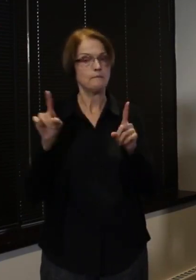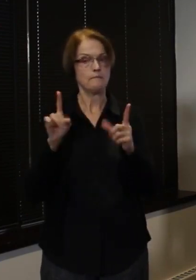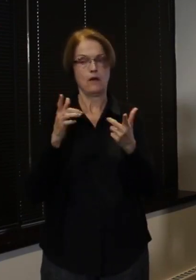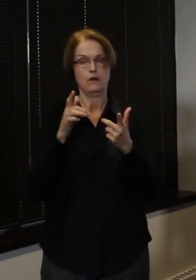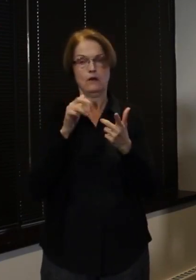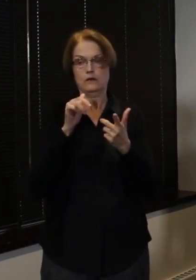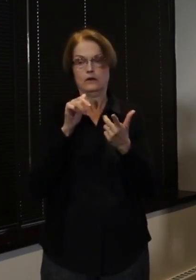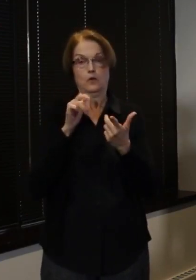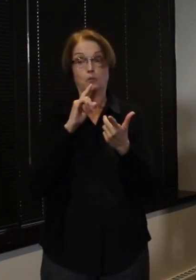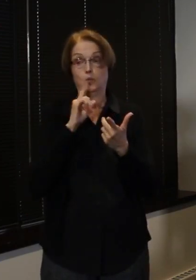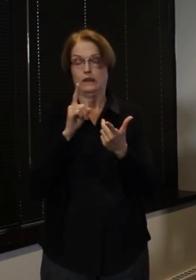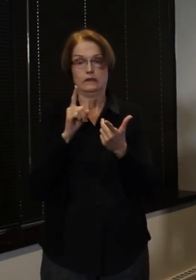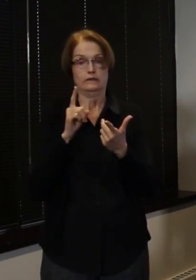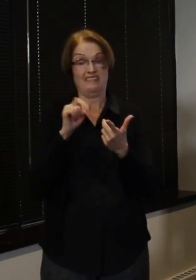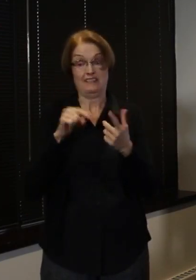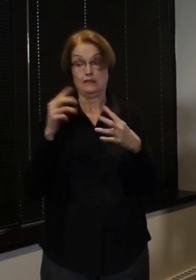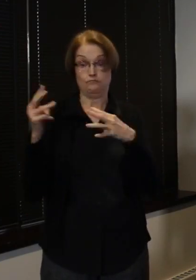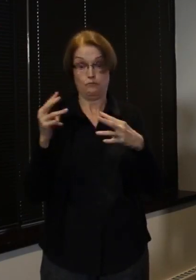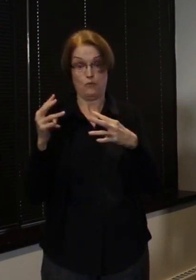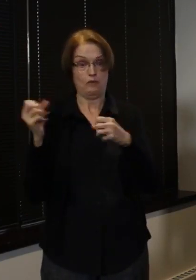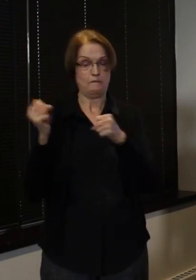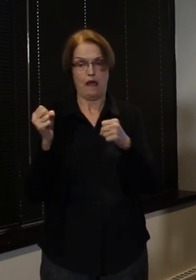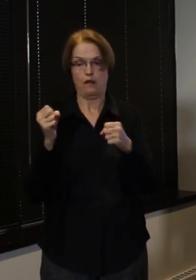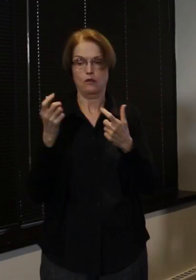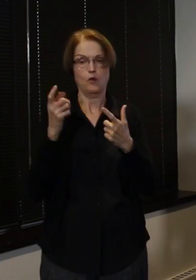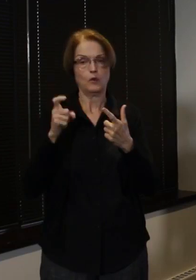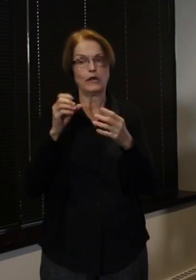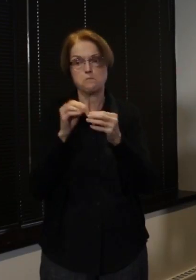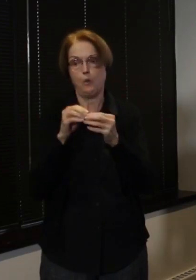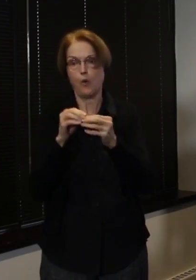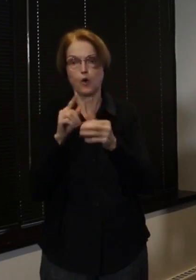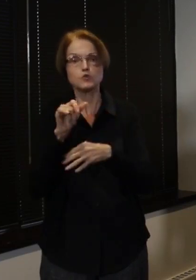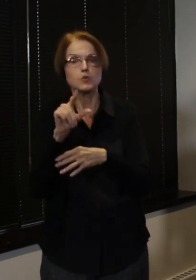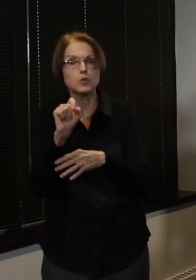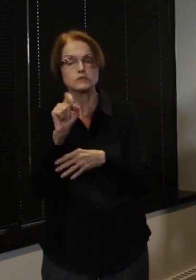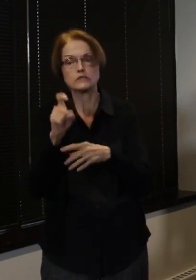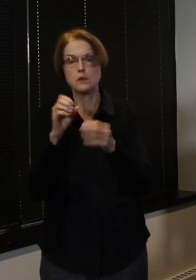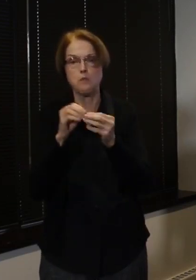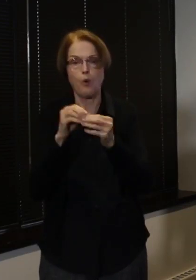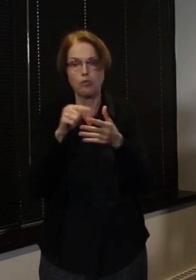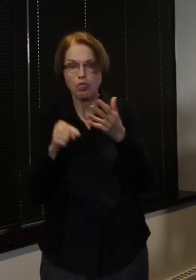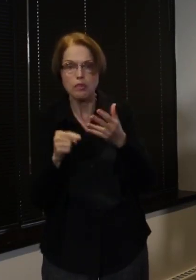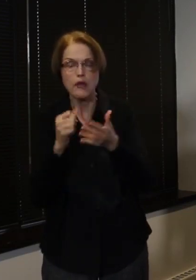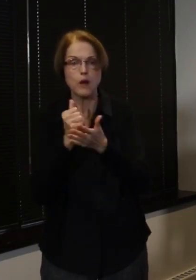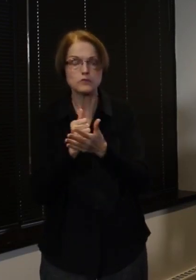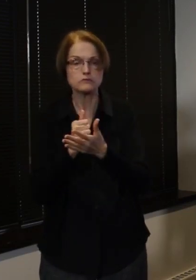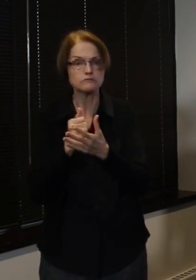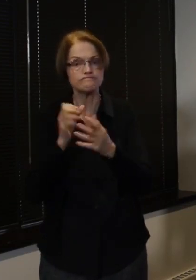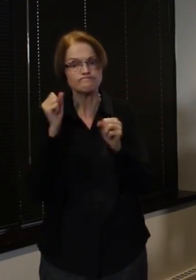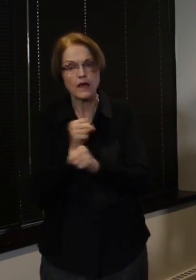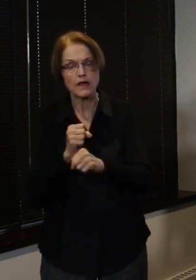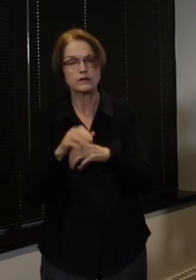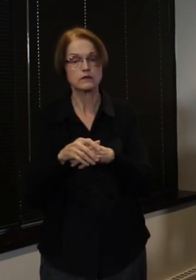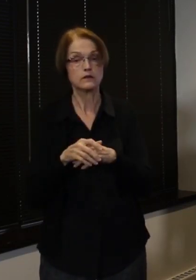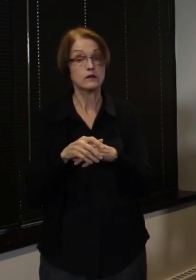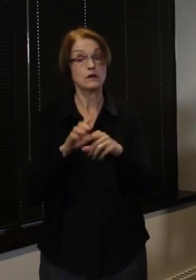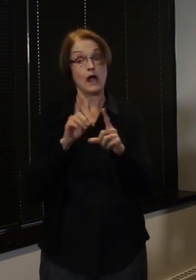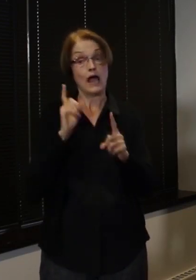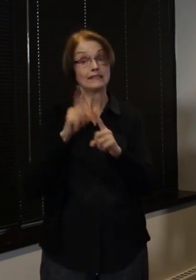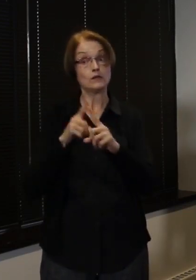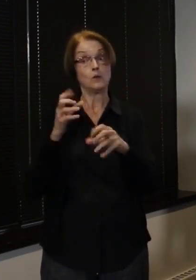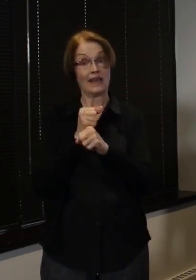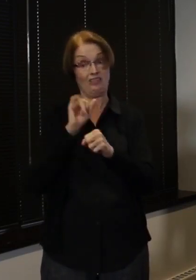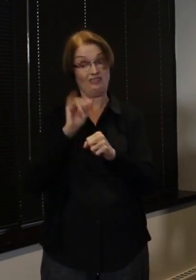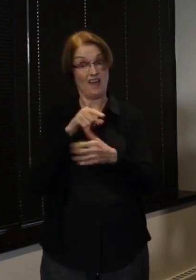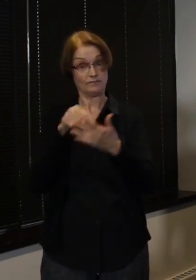need. Now, I hope that changes, but until it does, you are our best hope that we have to slow